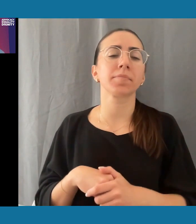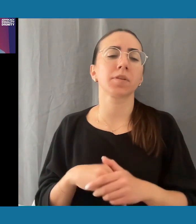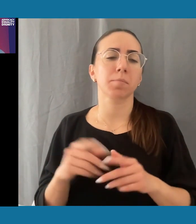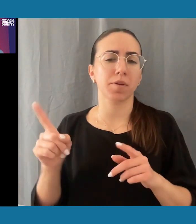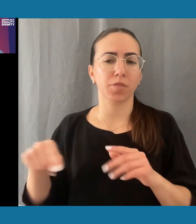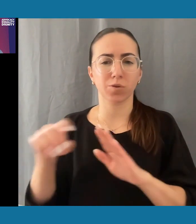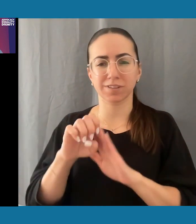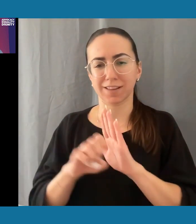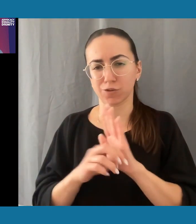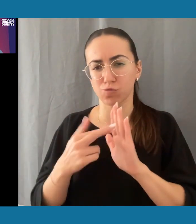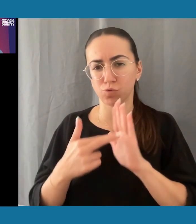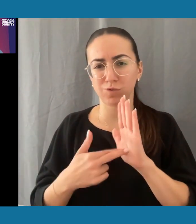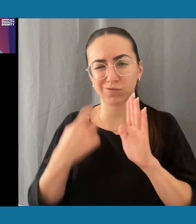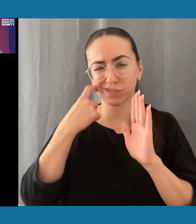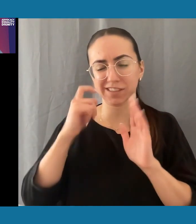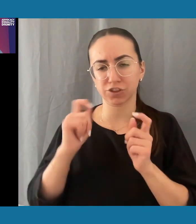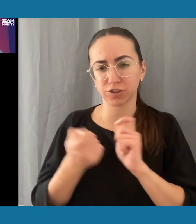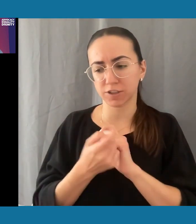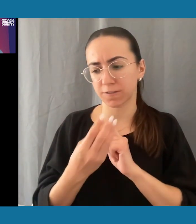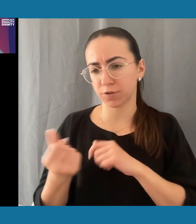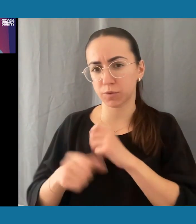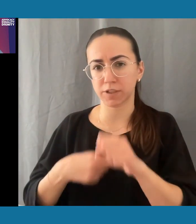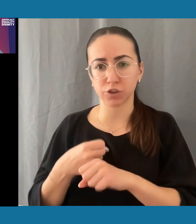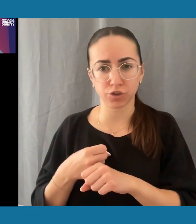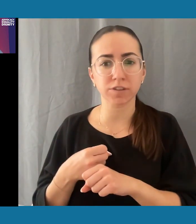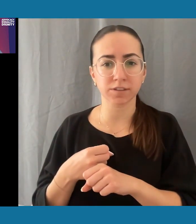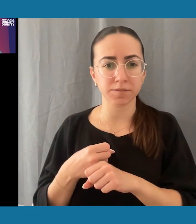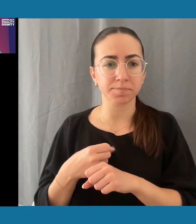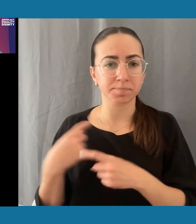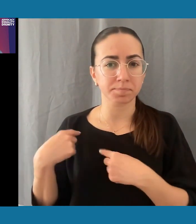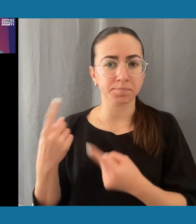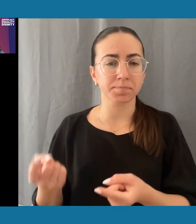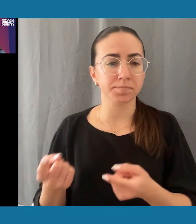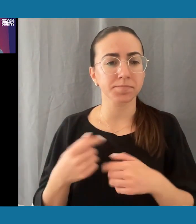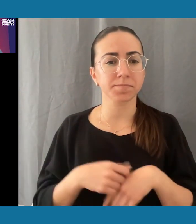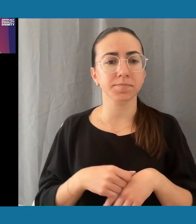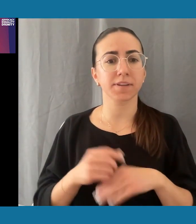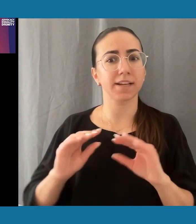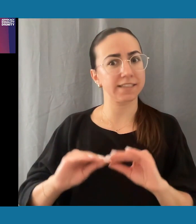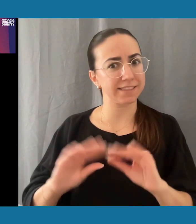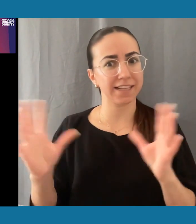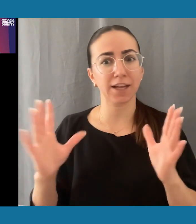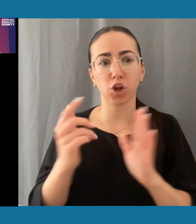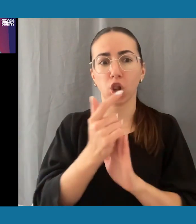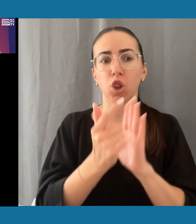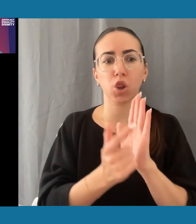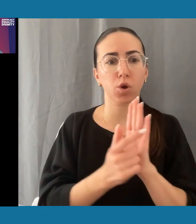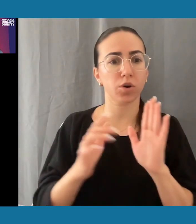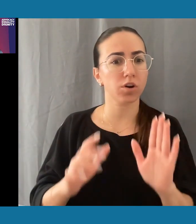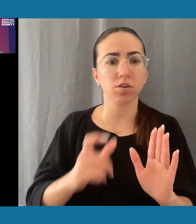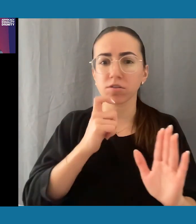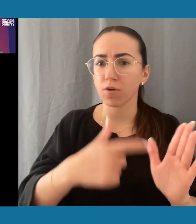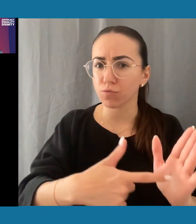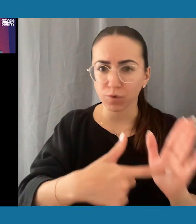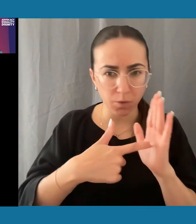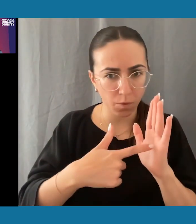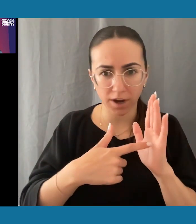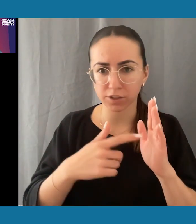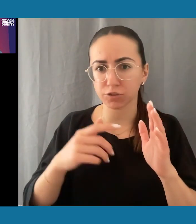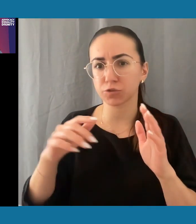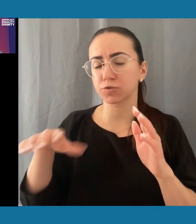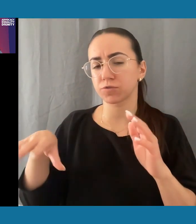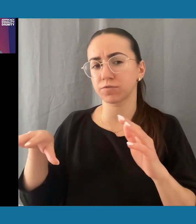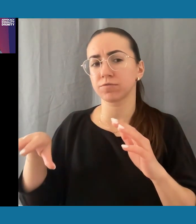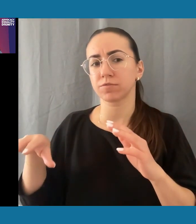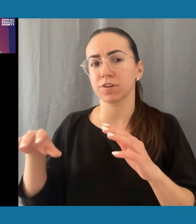rules were recently changed in the last few years to make it explicitly clear that lawyers are not required to seek a